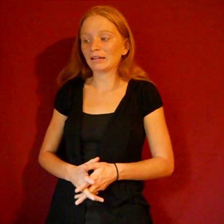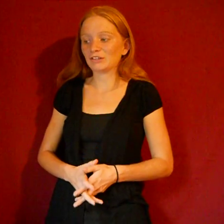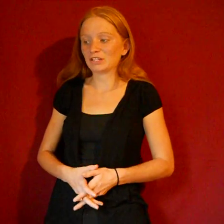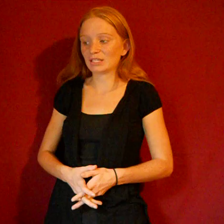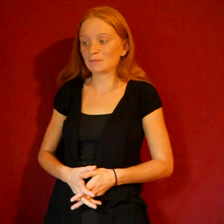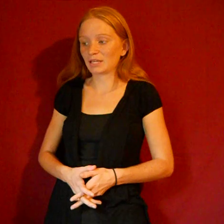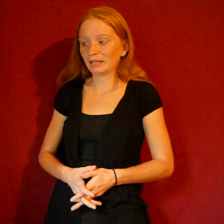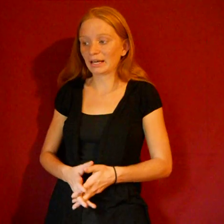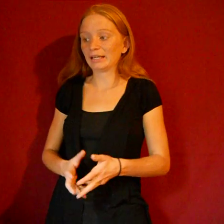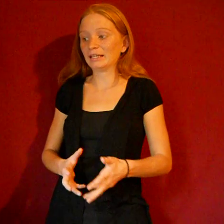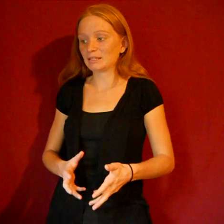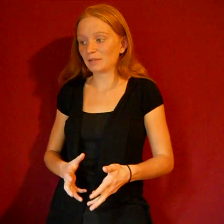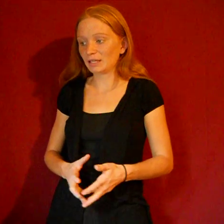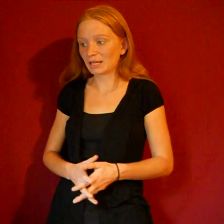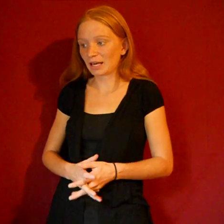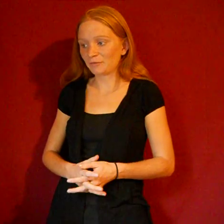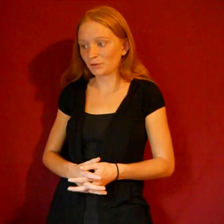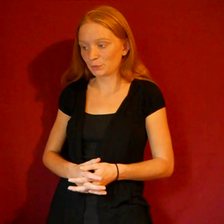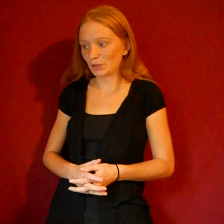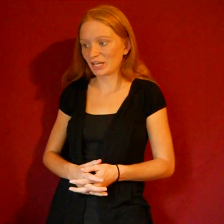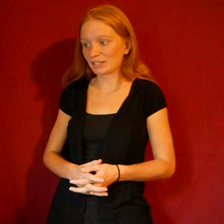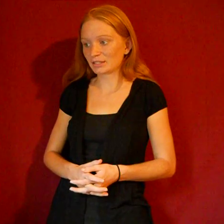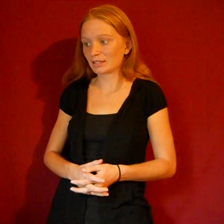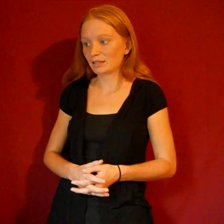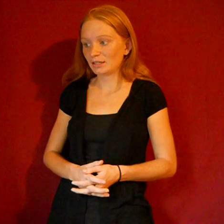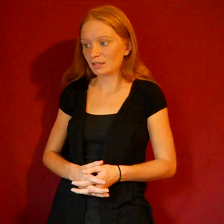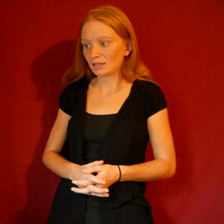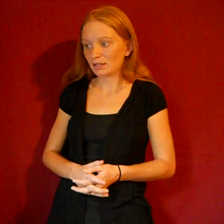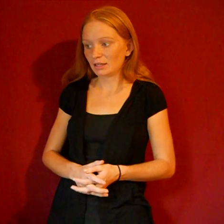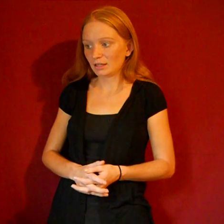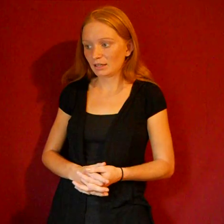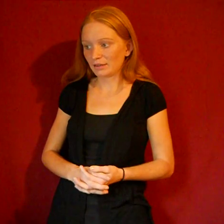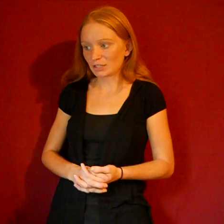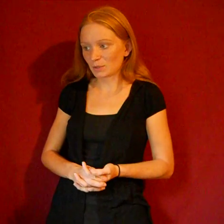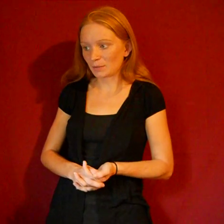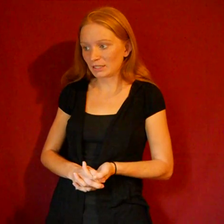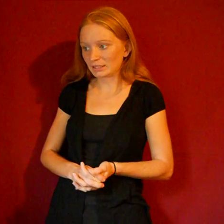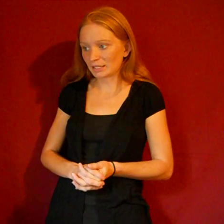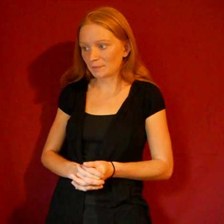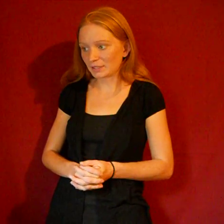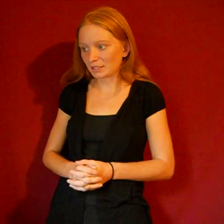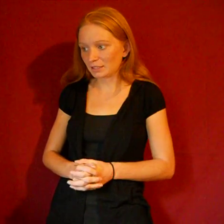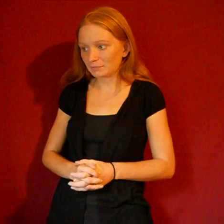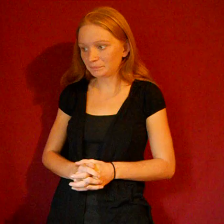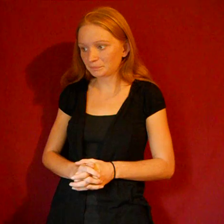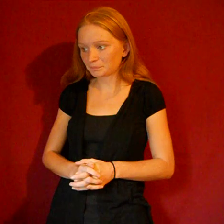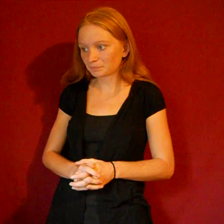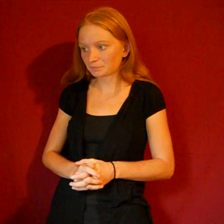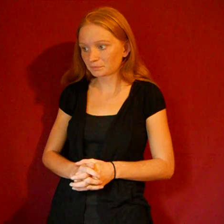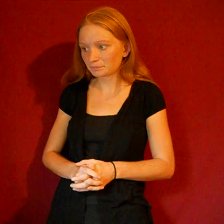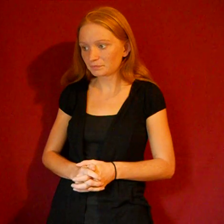it just seems like it kind of hits me, and I feel depressed. And that's why I wanted to come here.